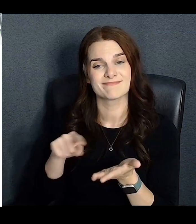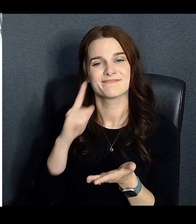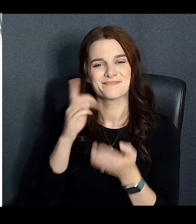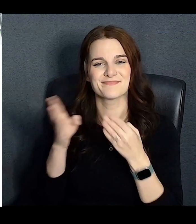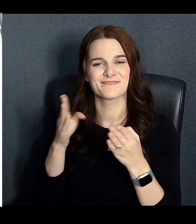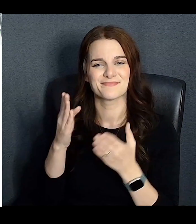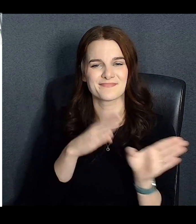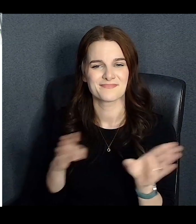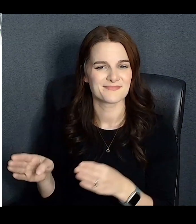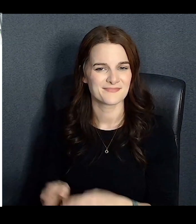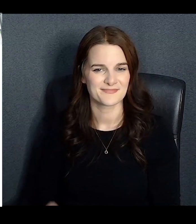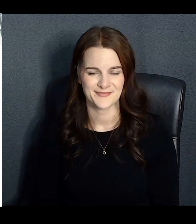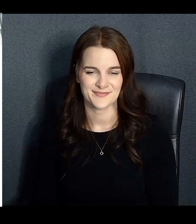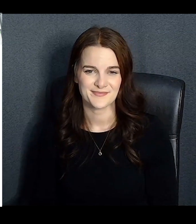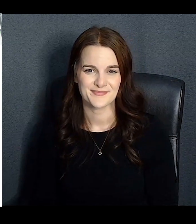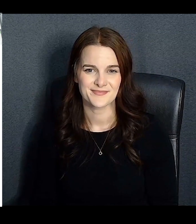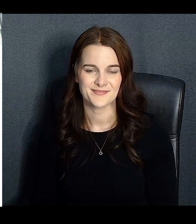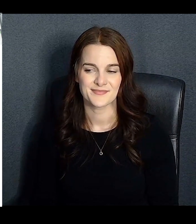pay for a service plan.